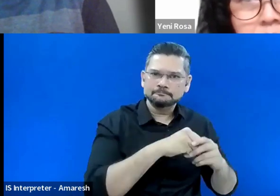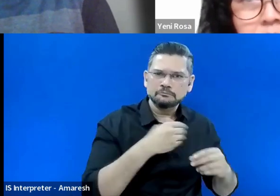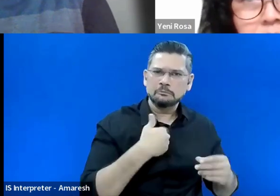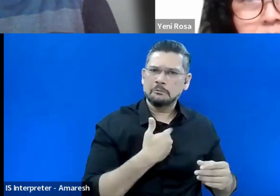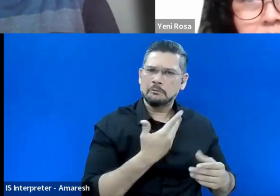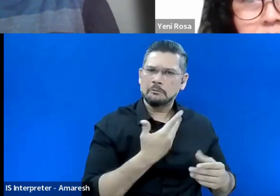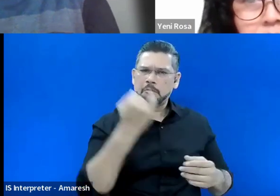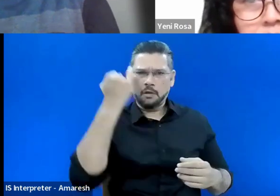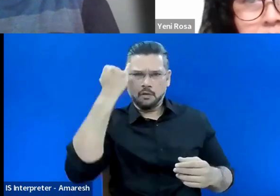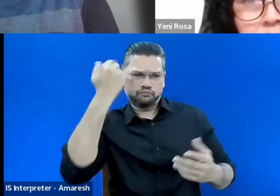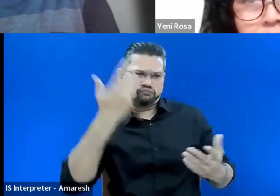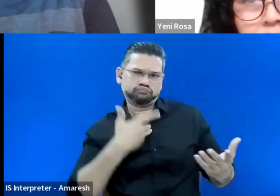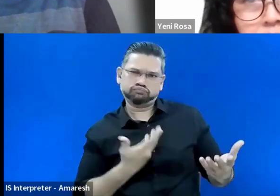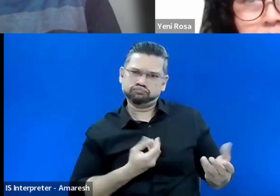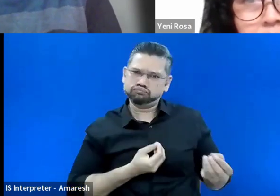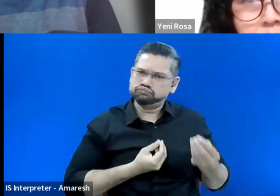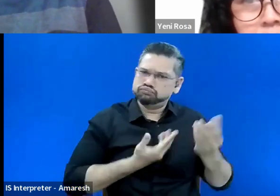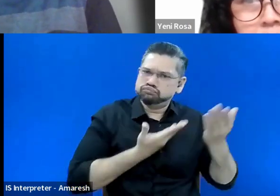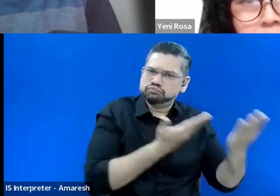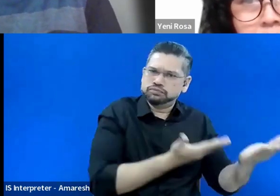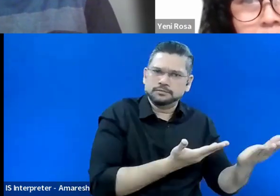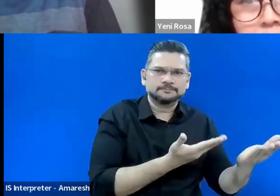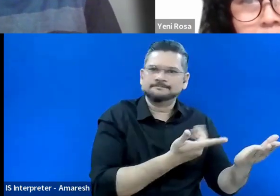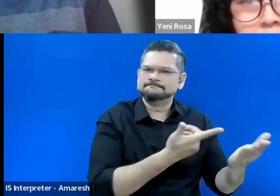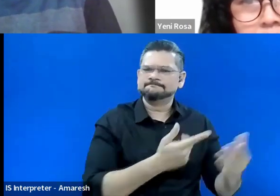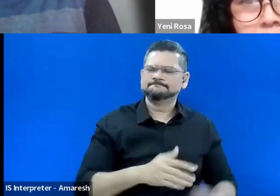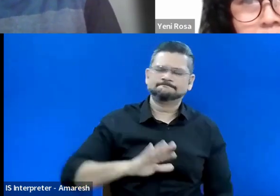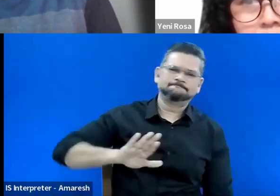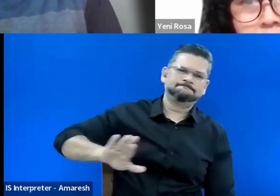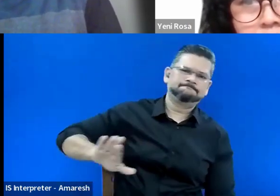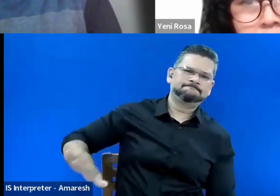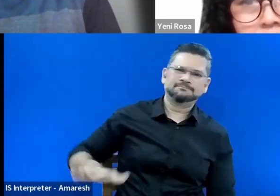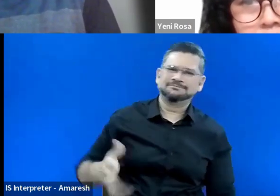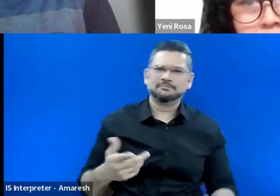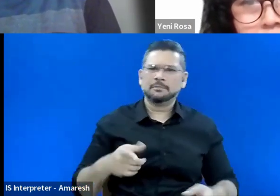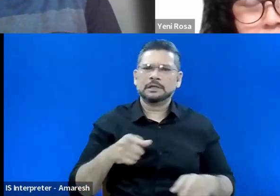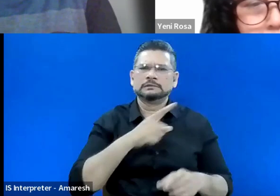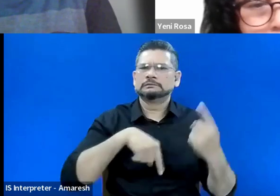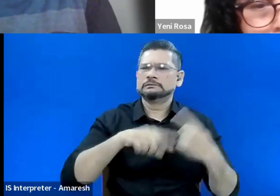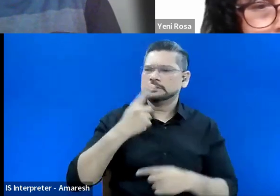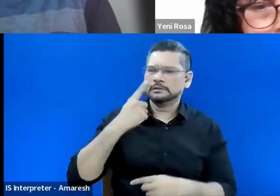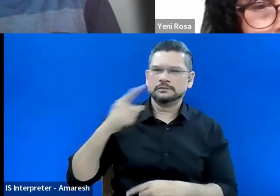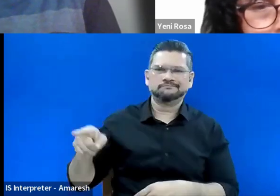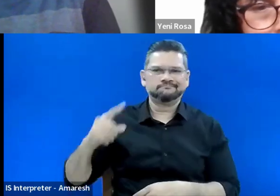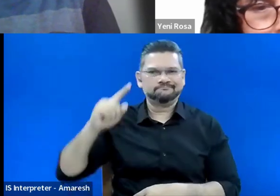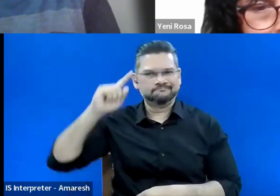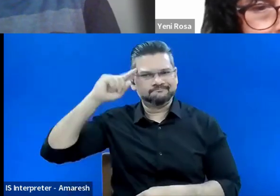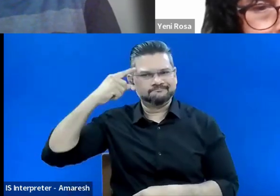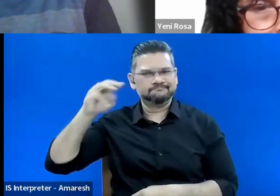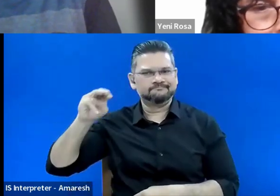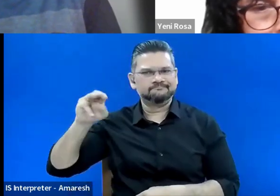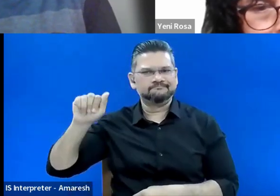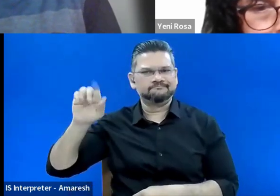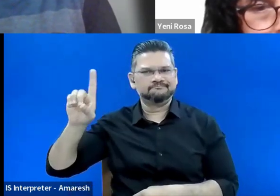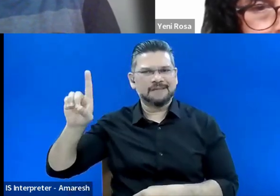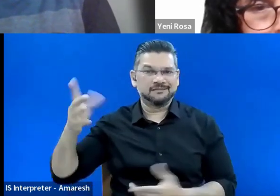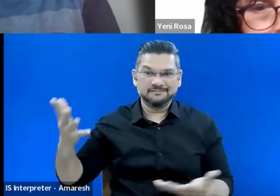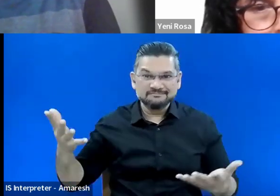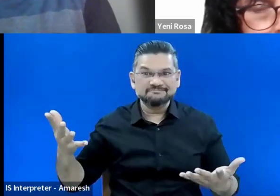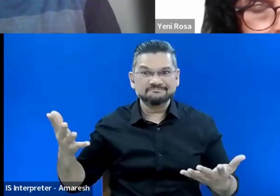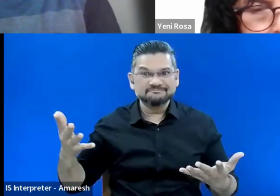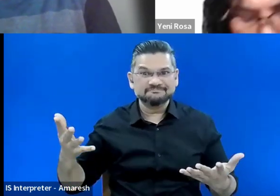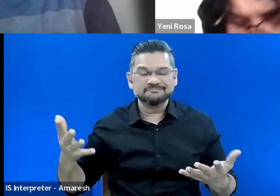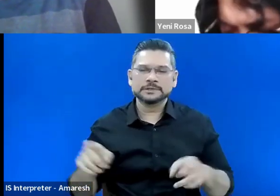mad kids and mad persons. We are not involved in any decision-making processes and not inside homes, nor the